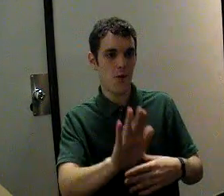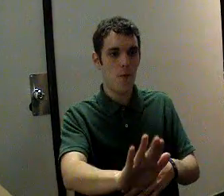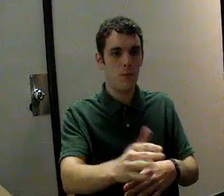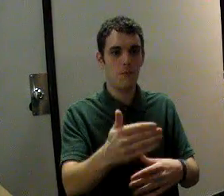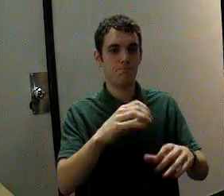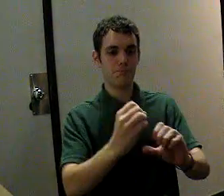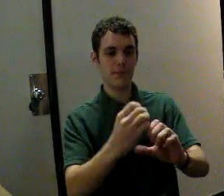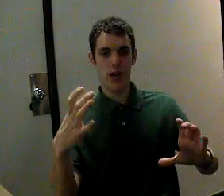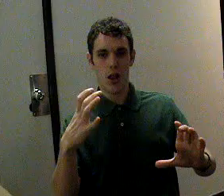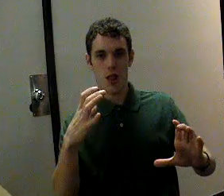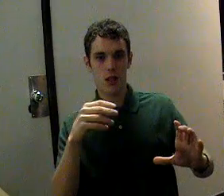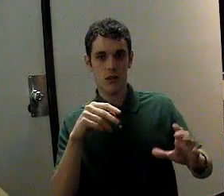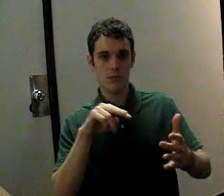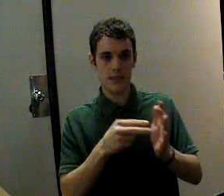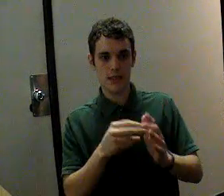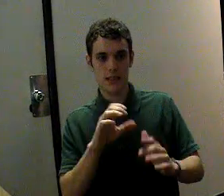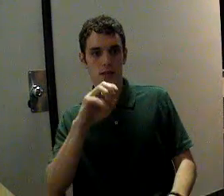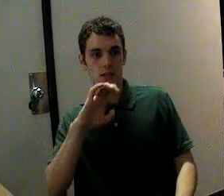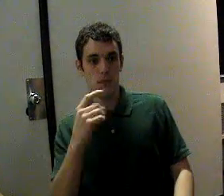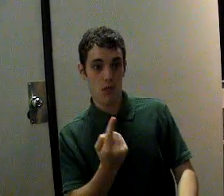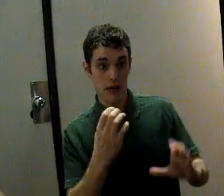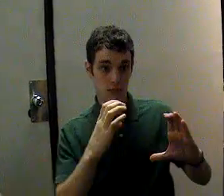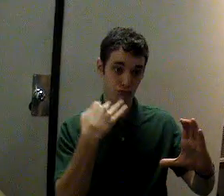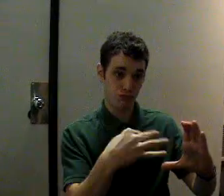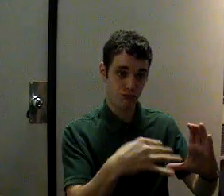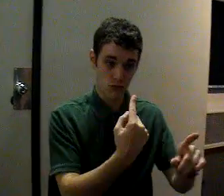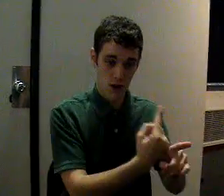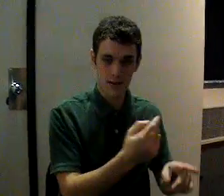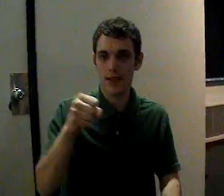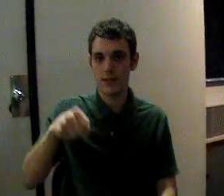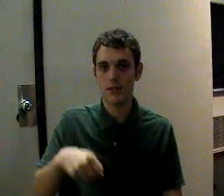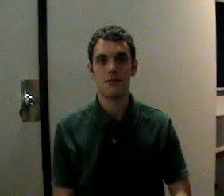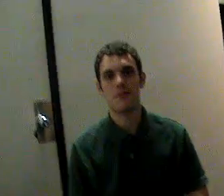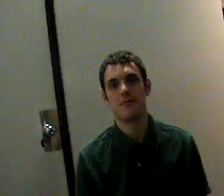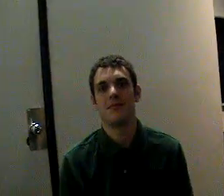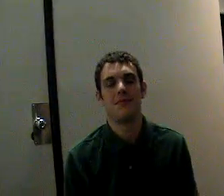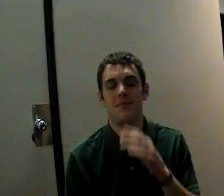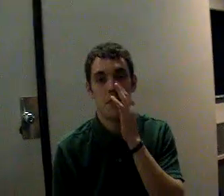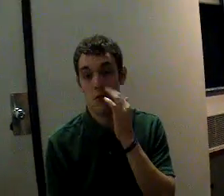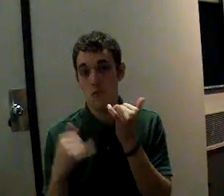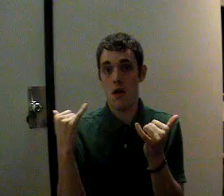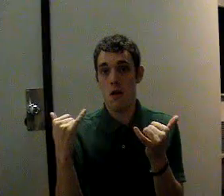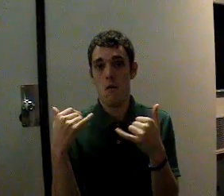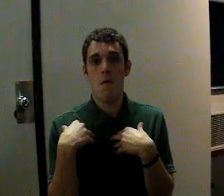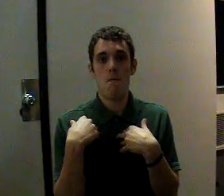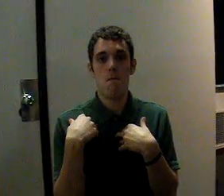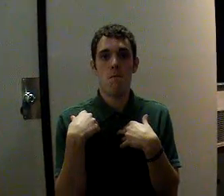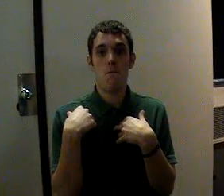right? Okay? So now, you have that. Now what happens?